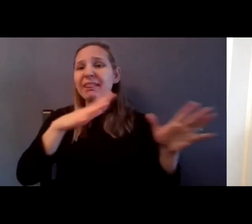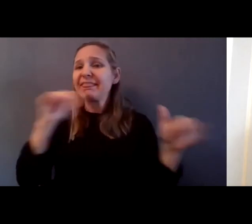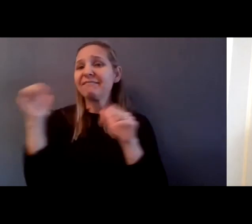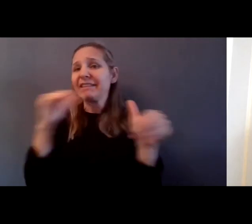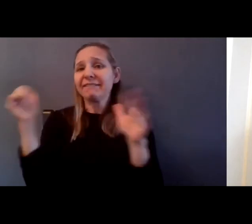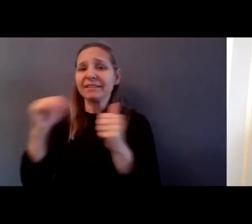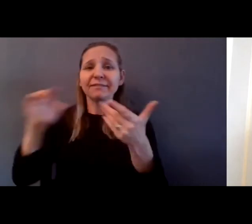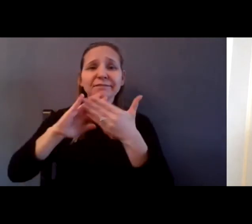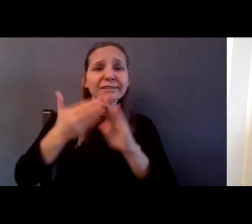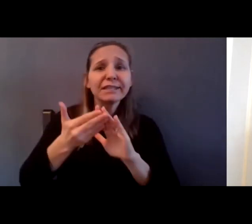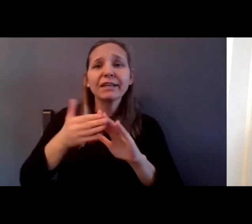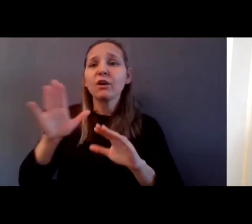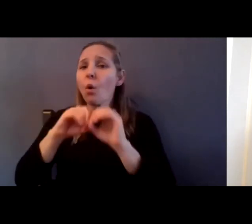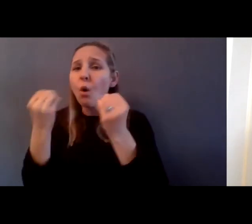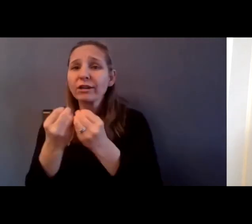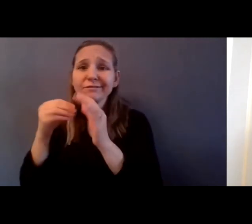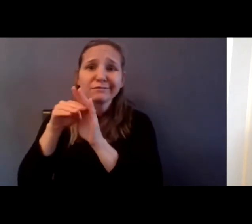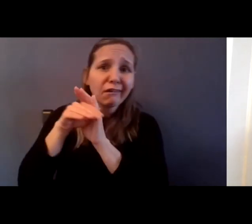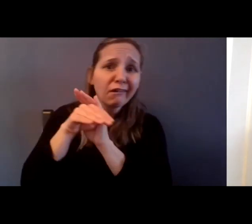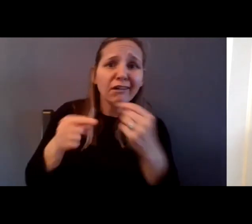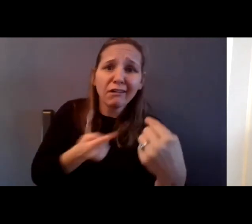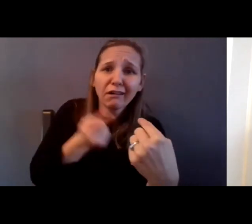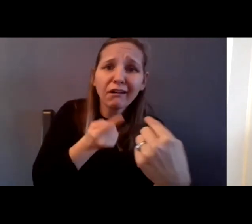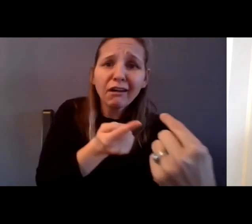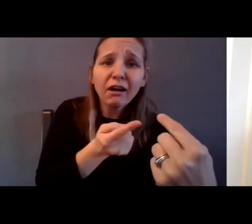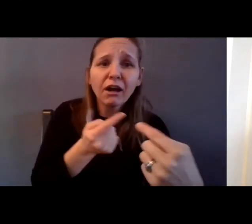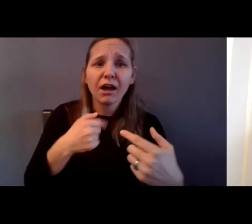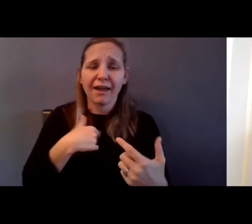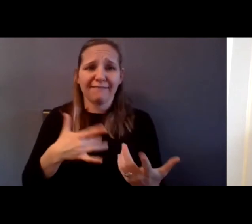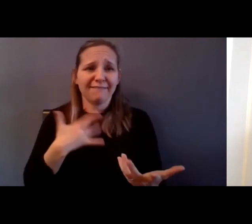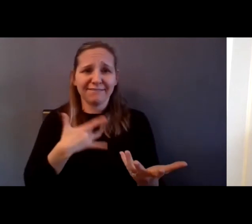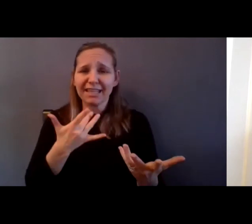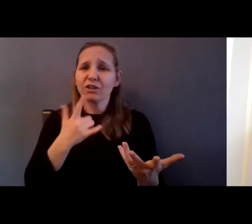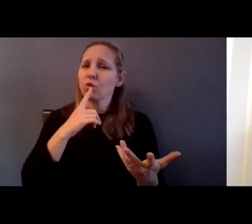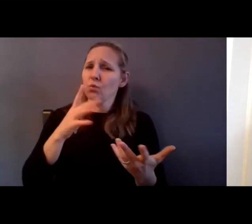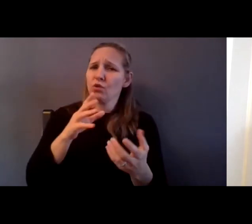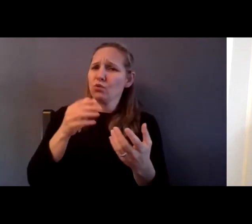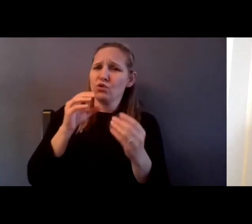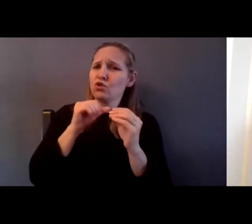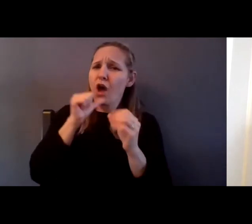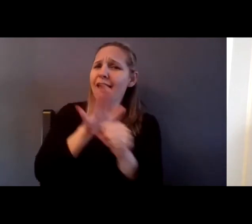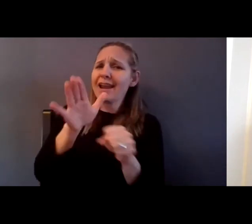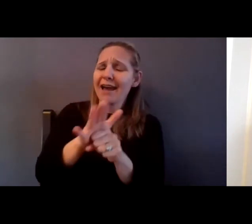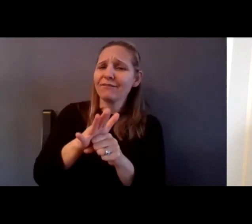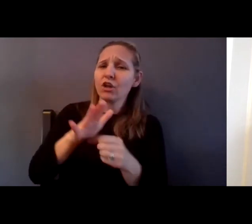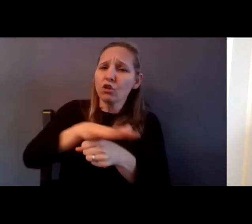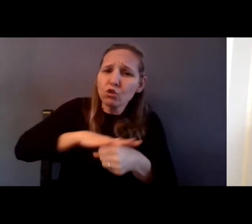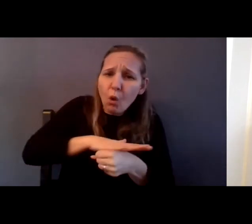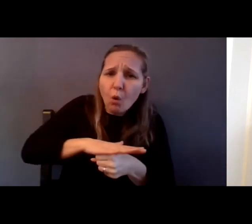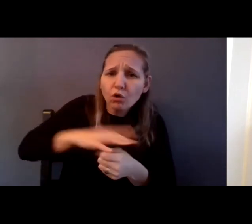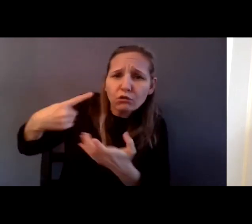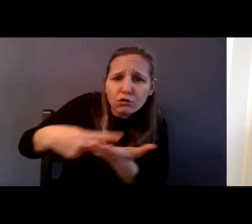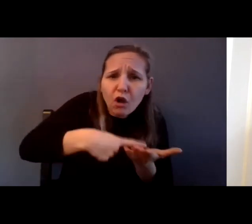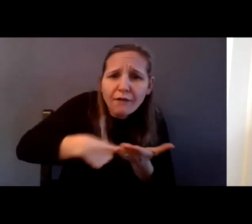organizations are struggling, is the loss of locally grounded critical conversations and progressive experiments in organizational